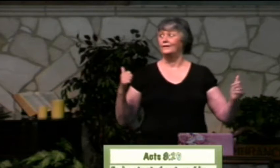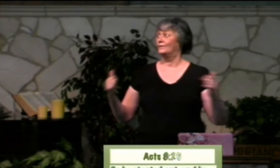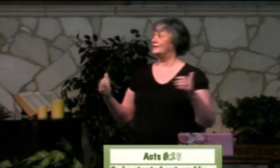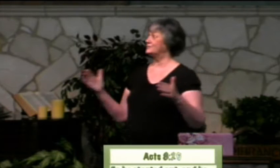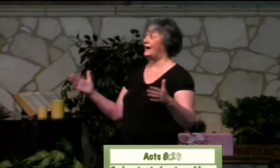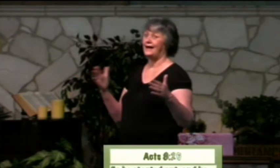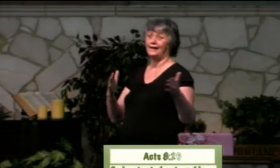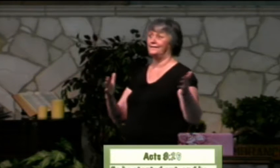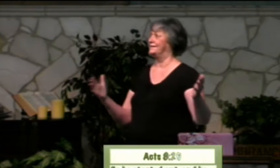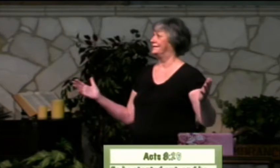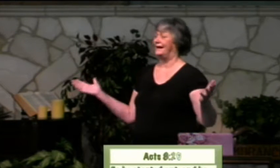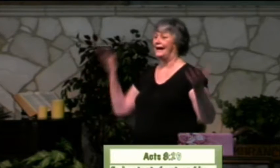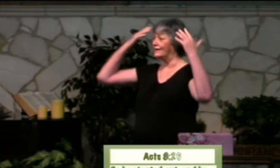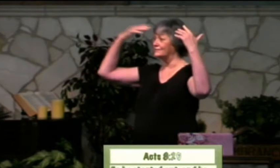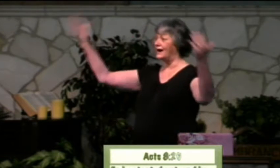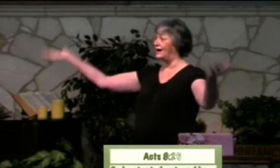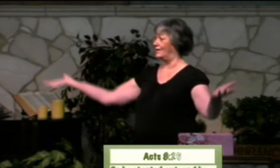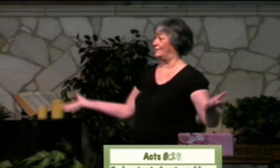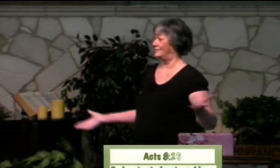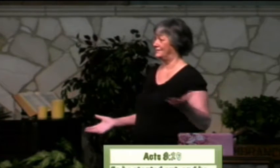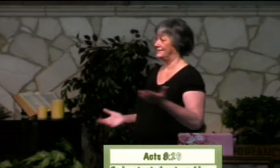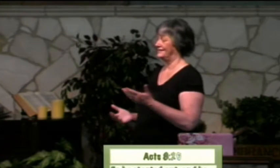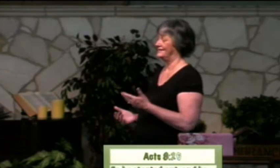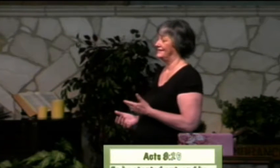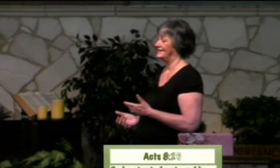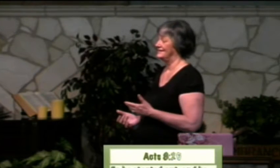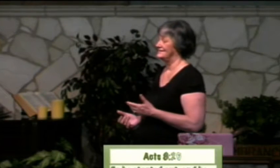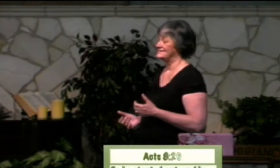which way? I don't know.